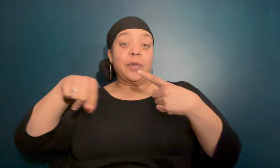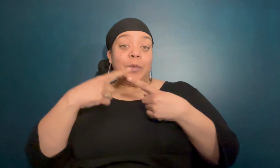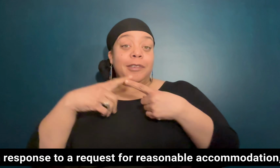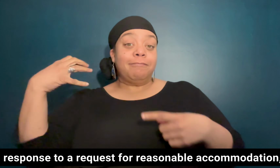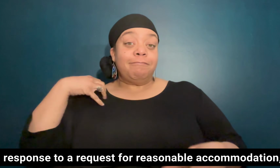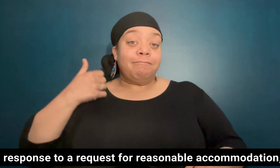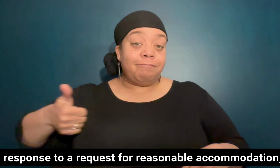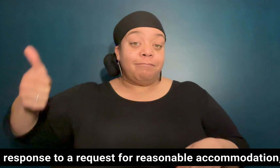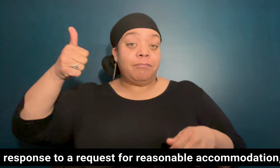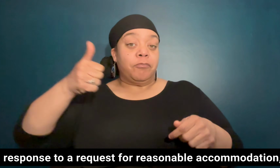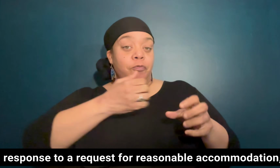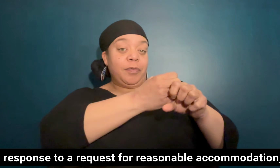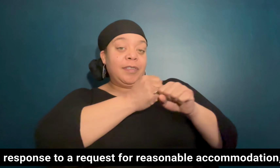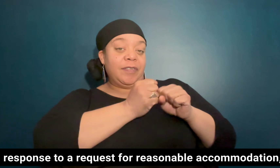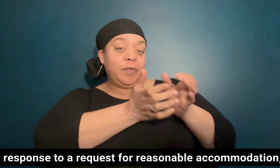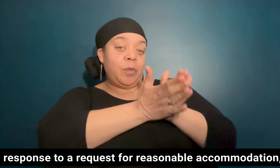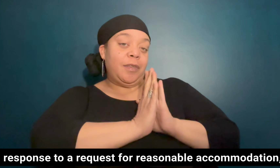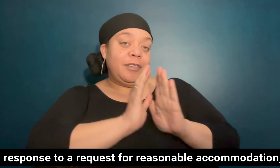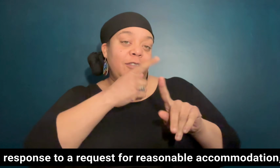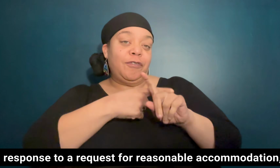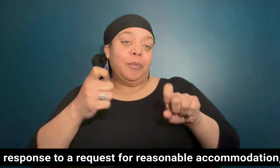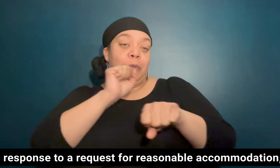In response to a request for reasonable accommodation,